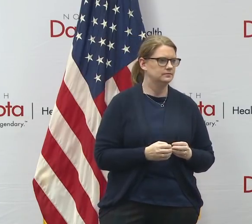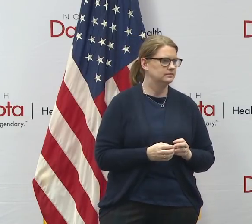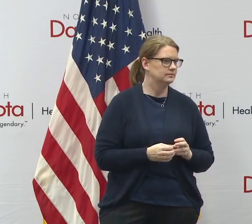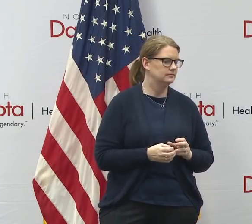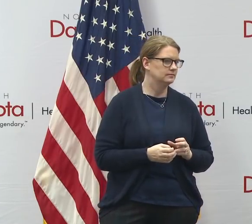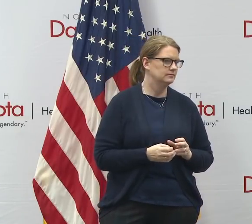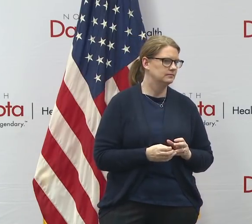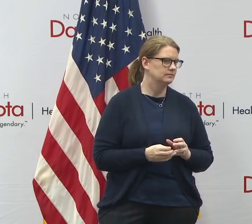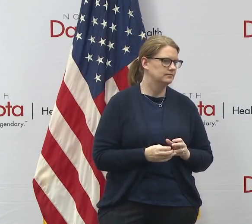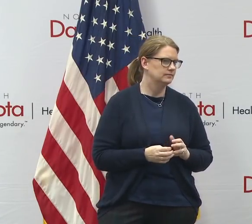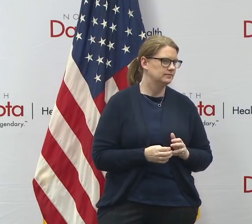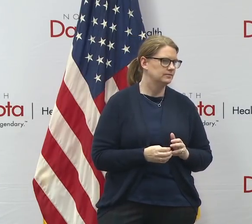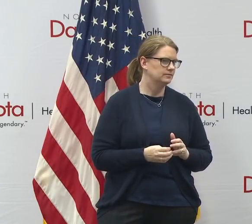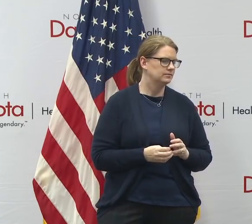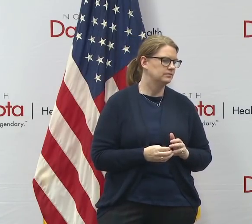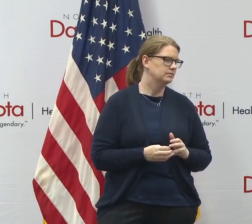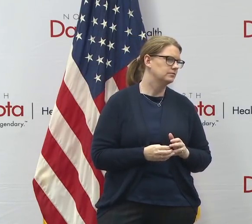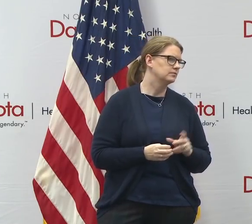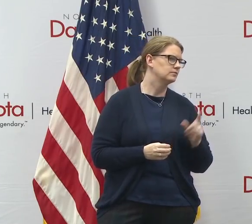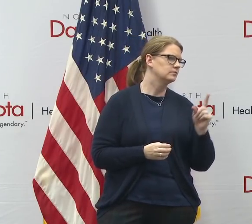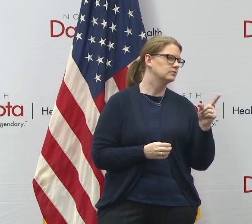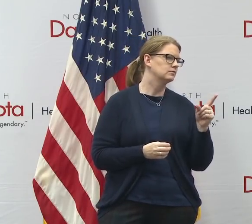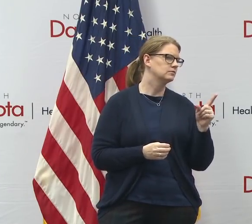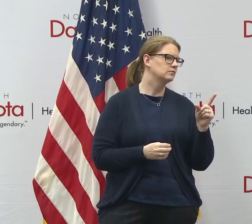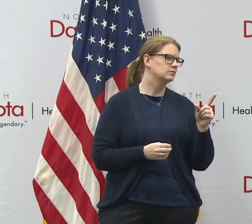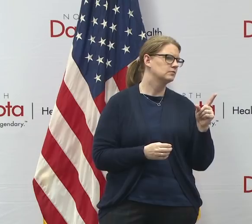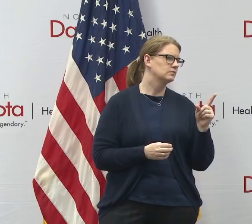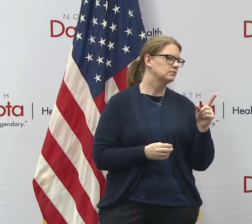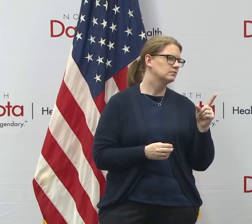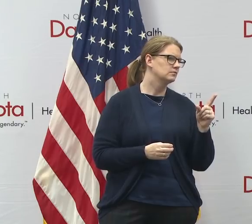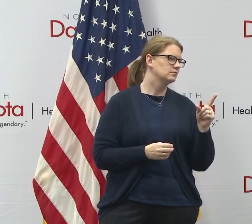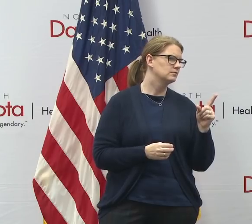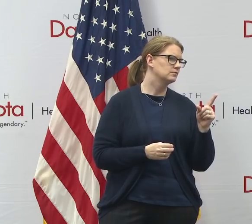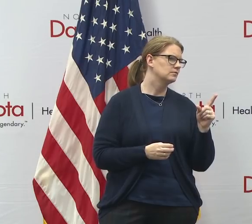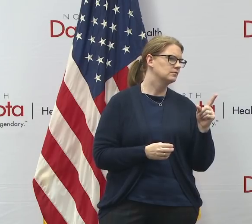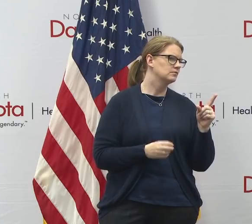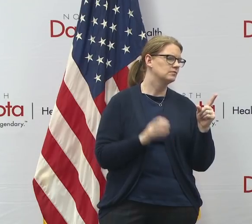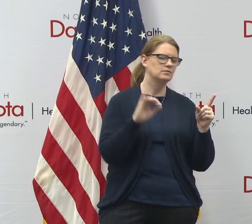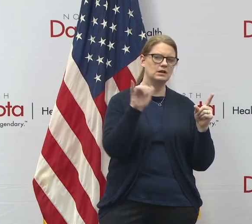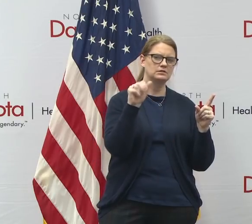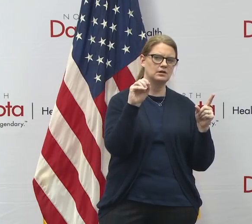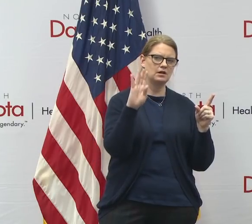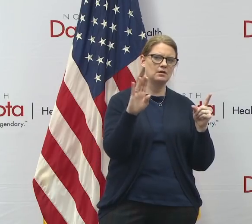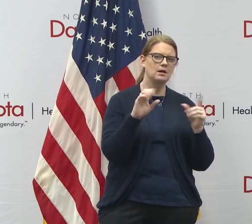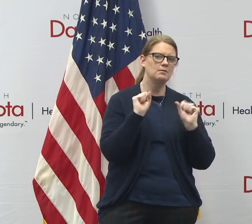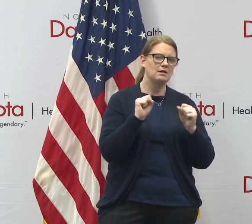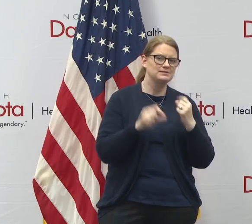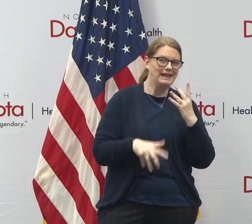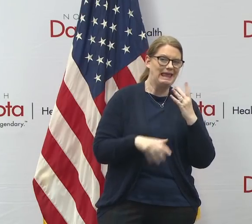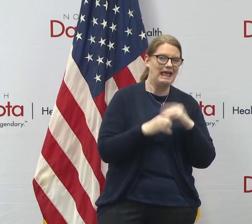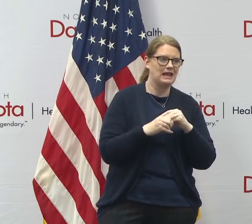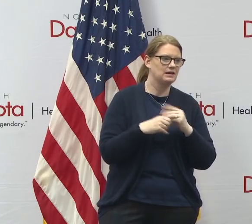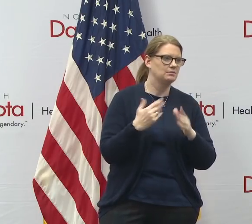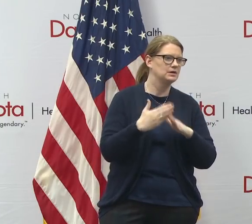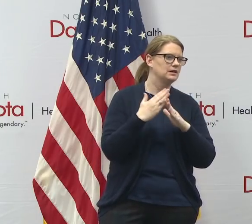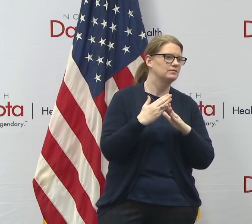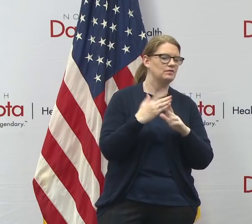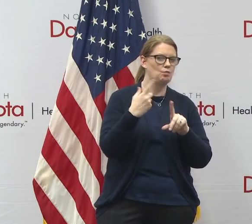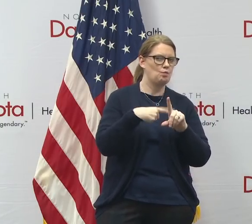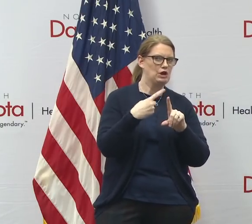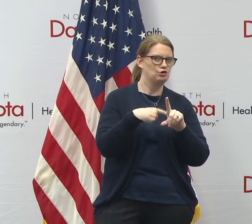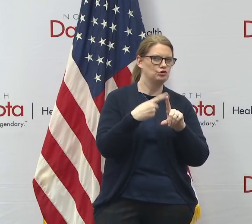An update from the question yesterday on possibly expanding protection for renters. You said something was in the works. Is there an update